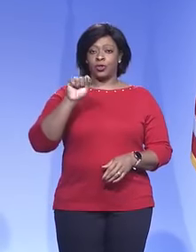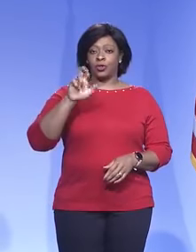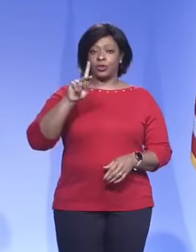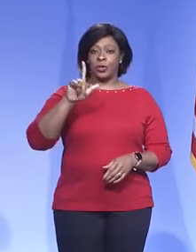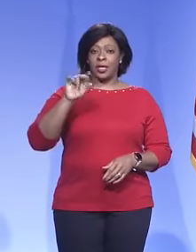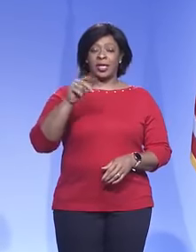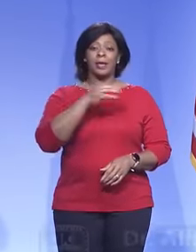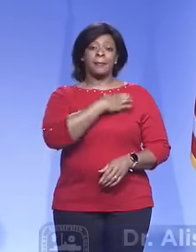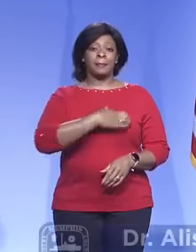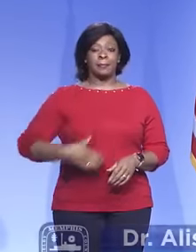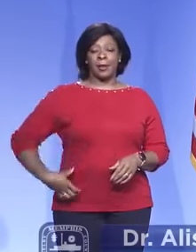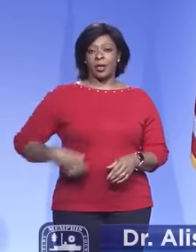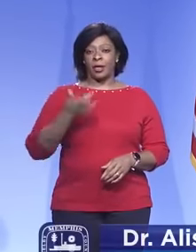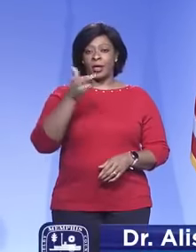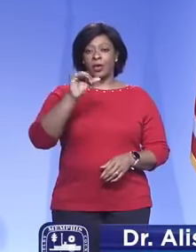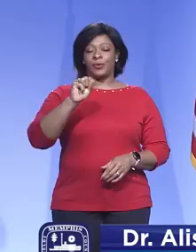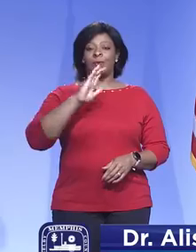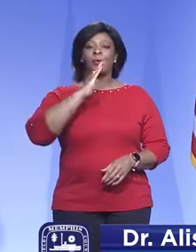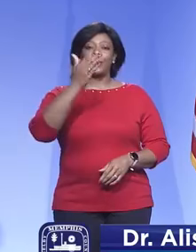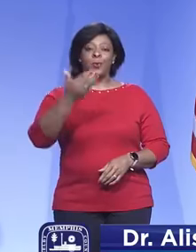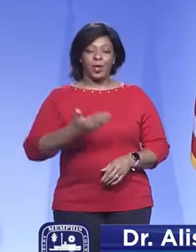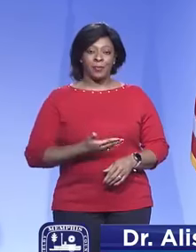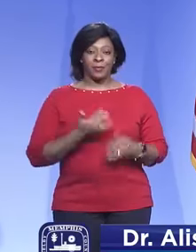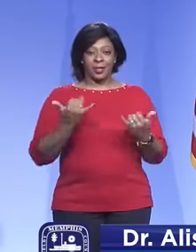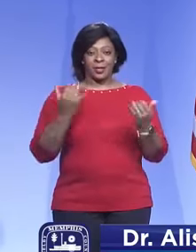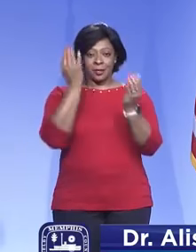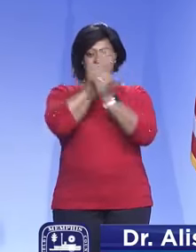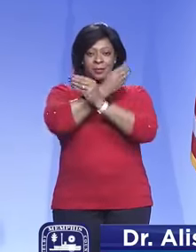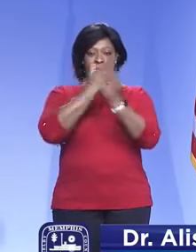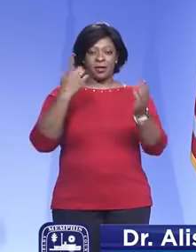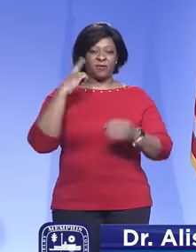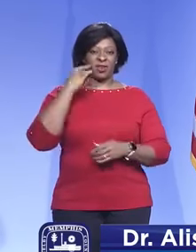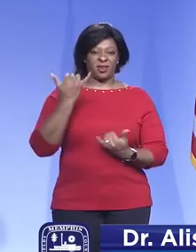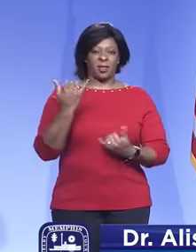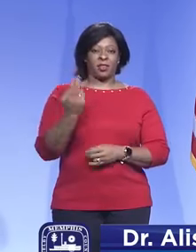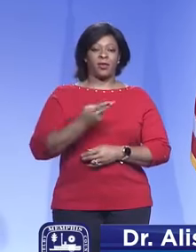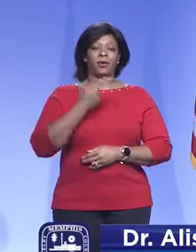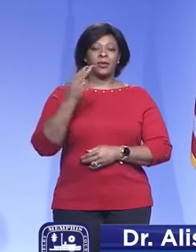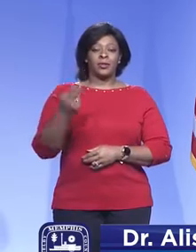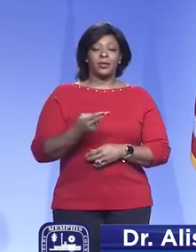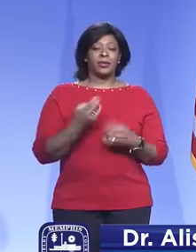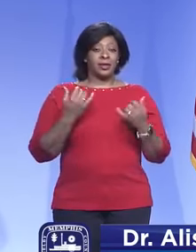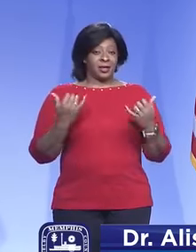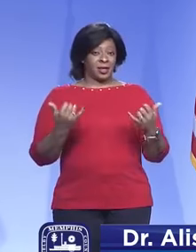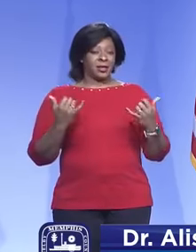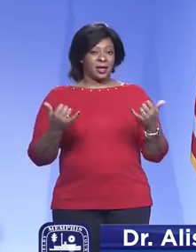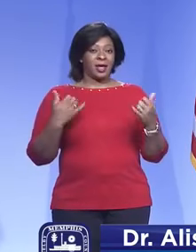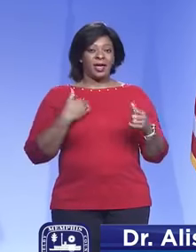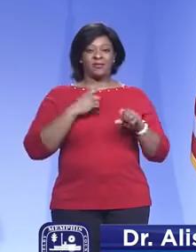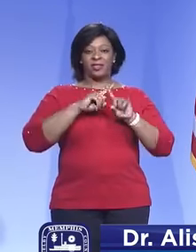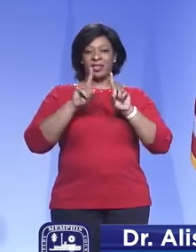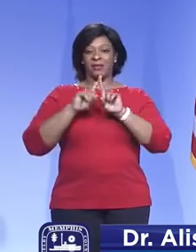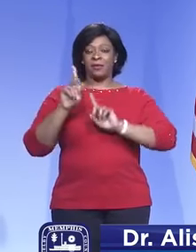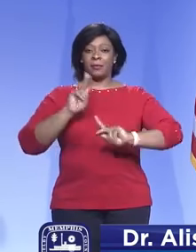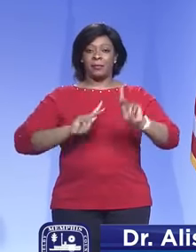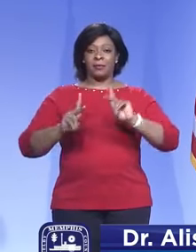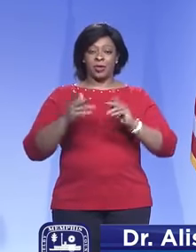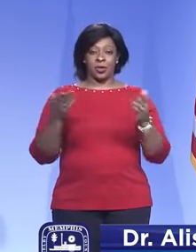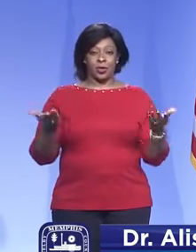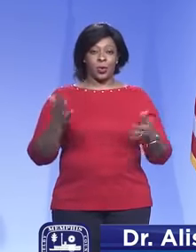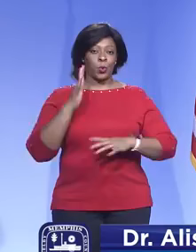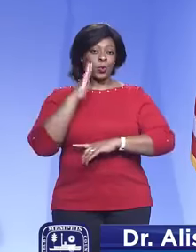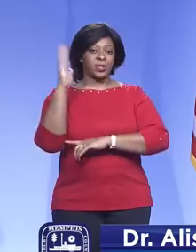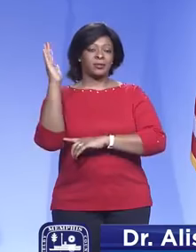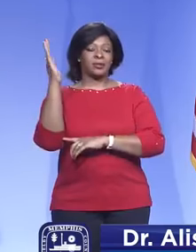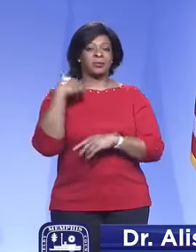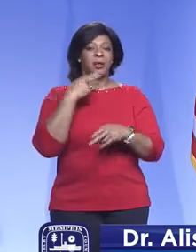to welcome you to the Joint Task Force update for Thursday. Today we have several people that are here. I'm going to give